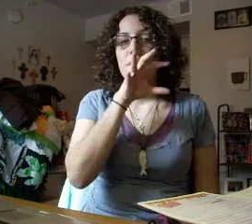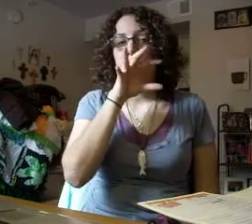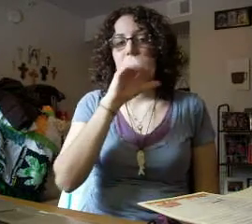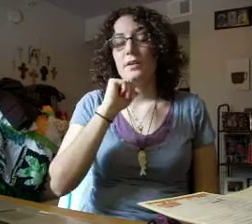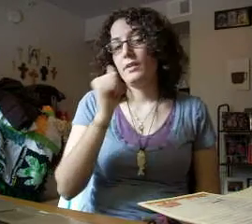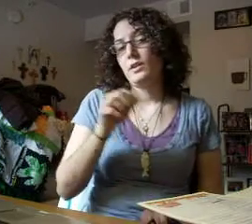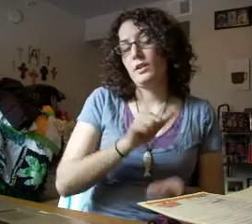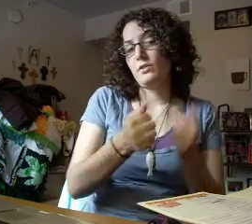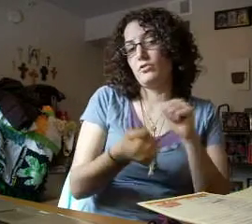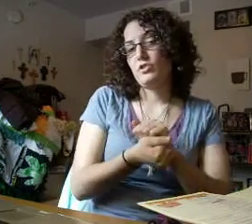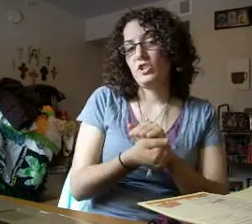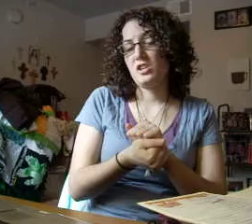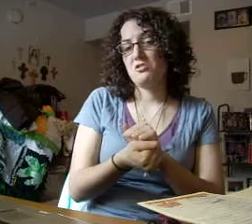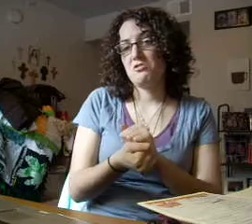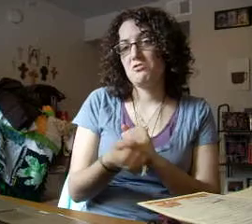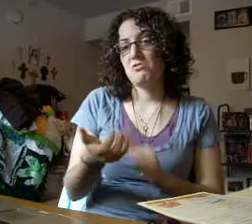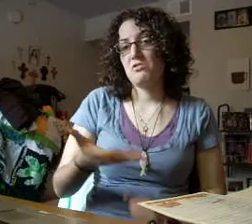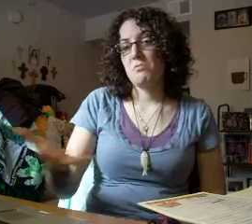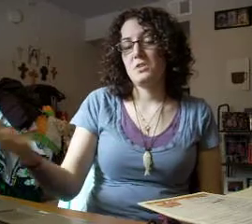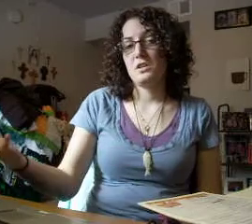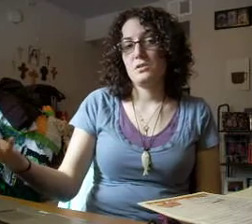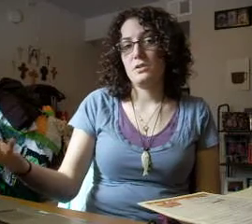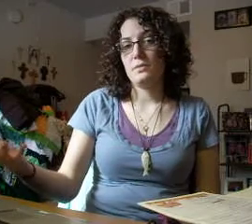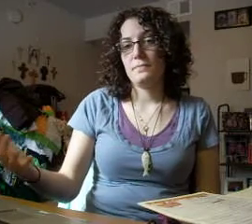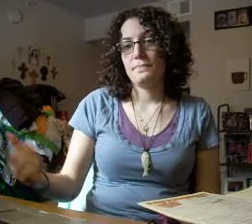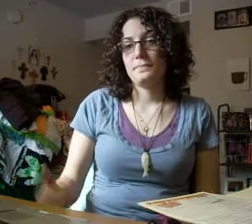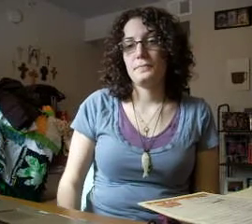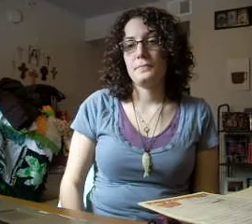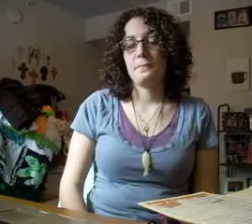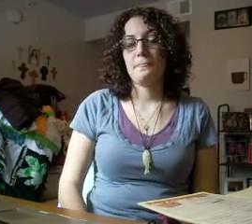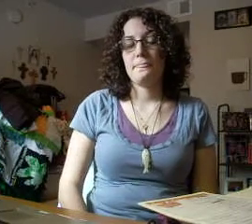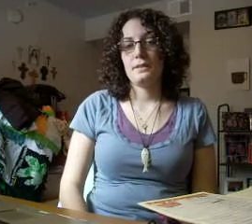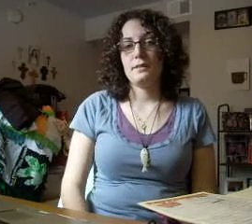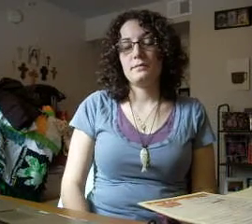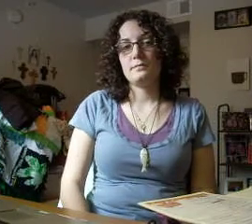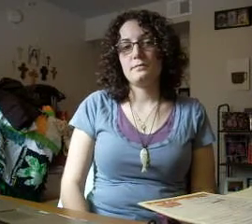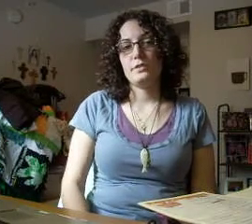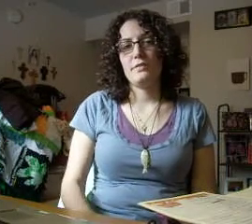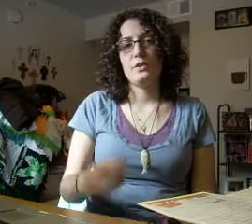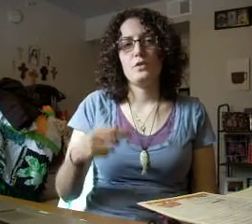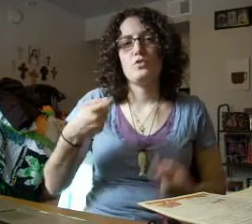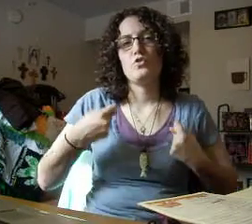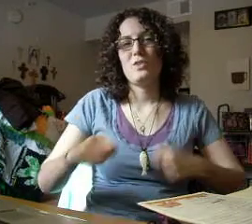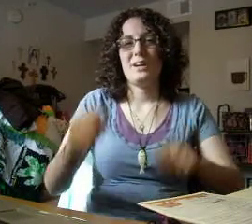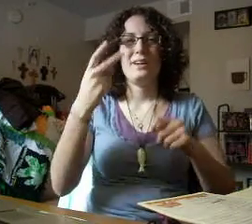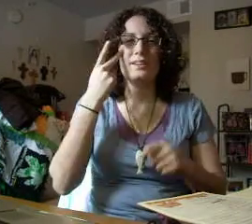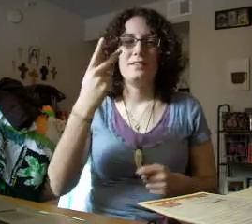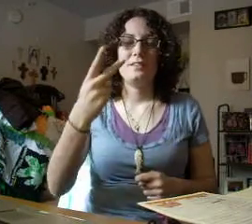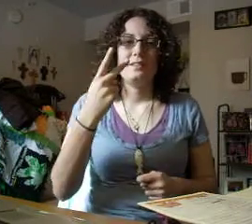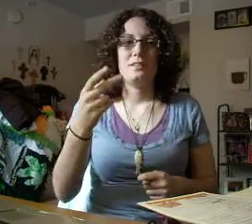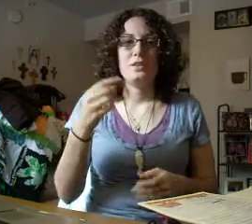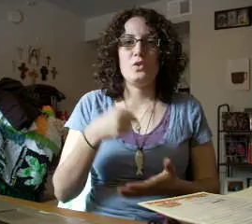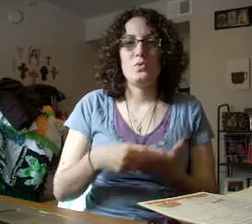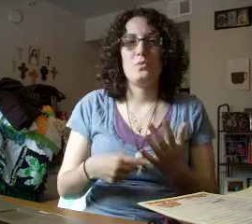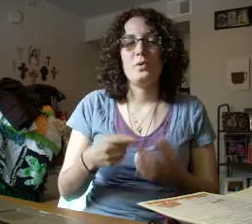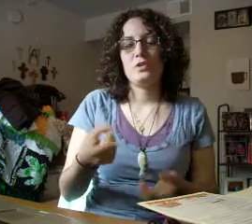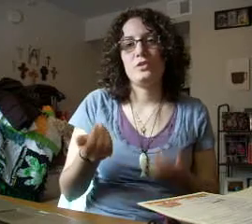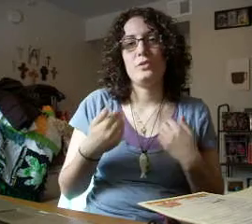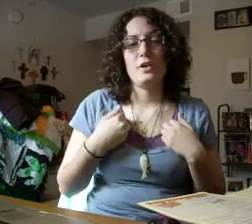And these are identifying characteristics of a substance. When you're trying to decide what substance you have, you're going to look